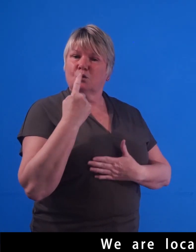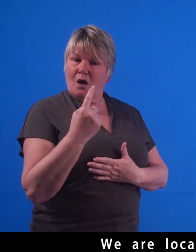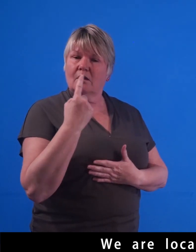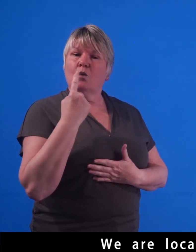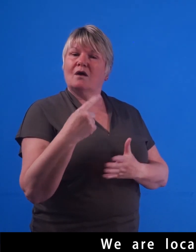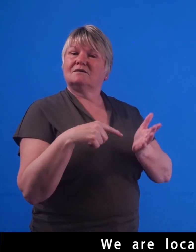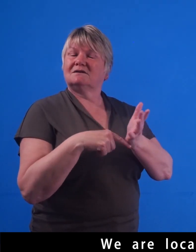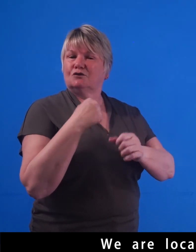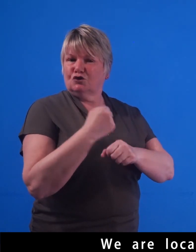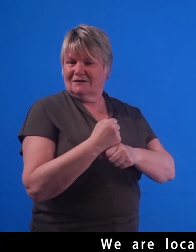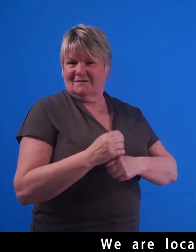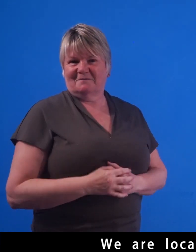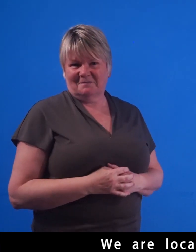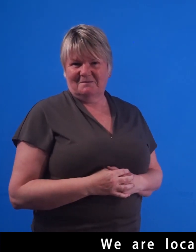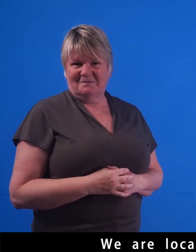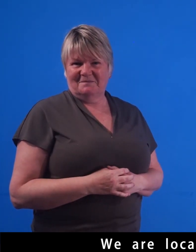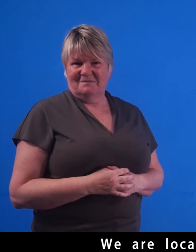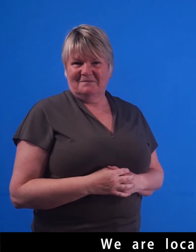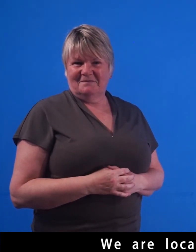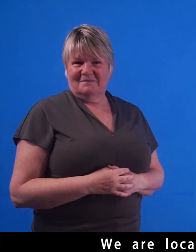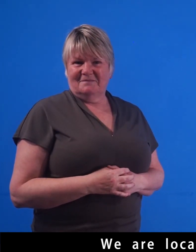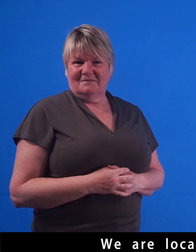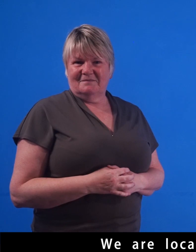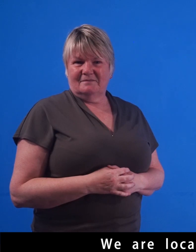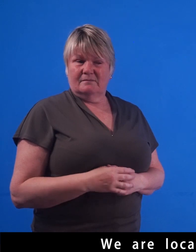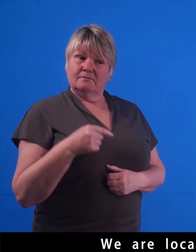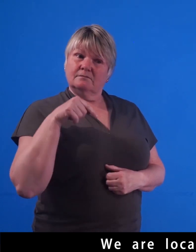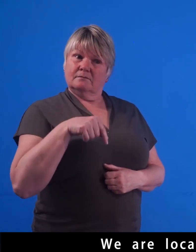EH1 1TG, opposite John Knox House.